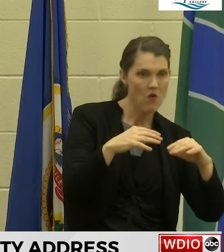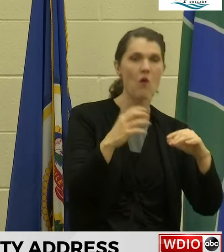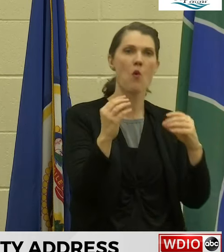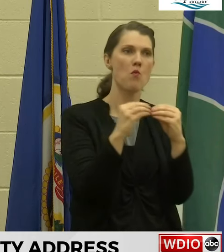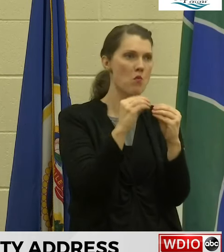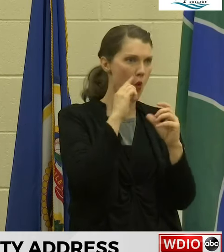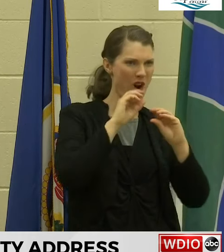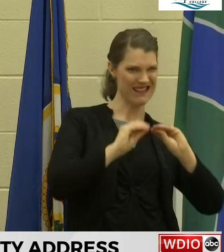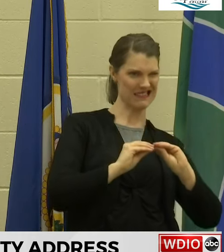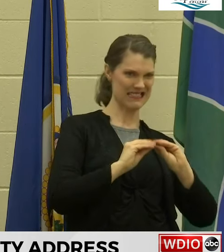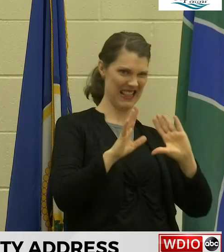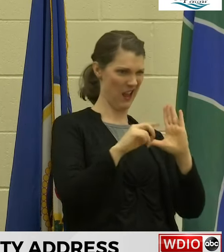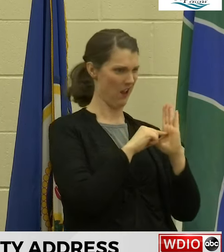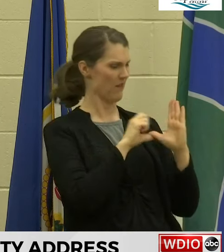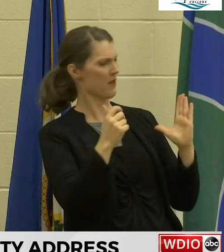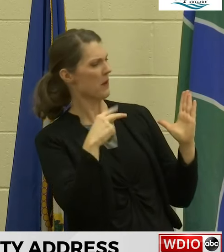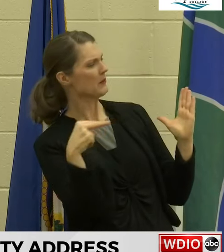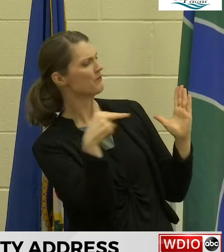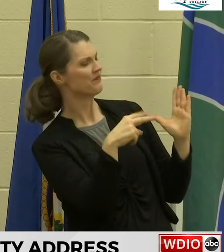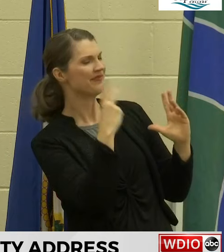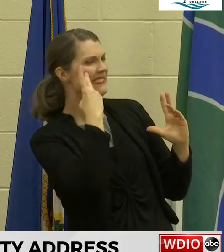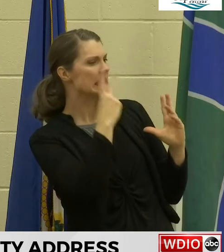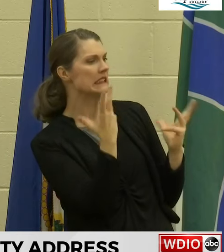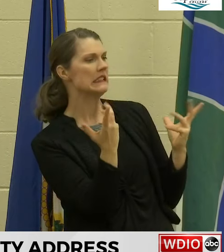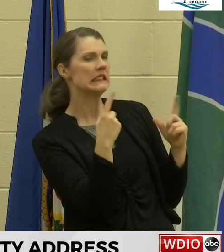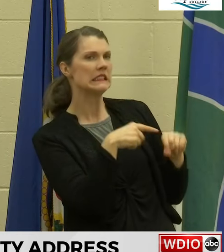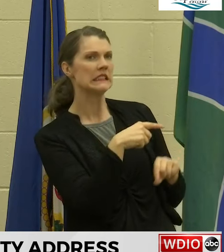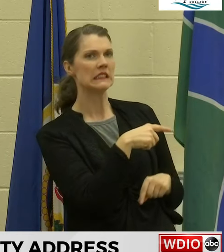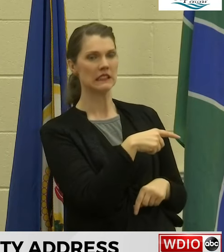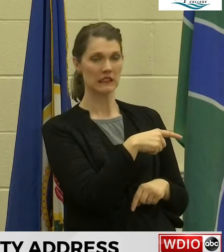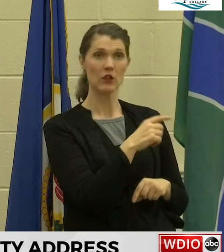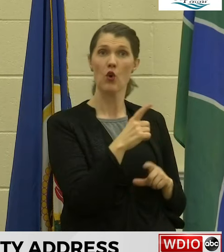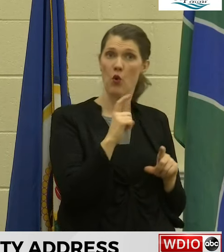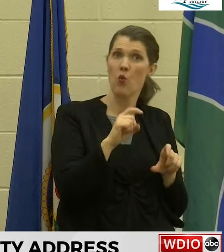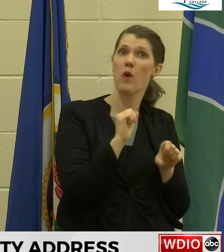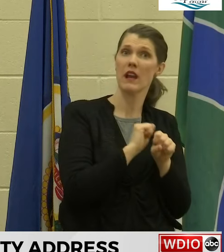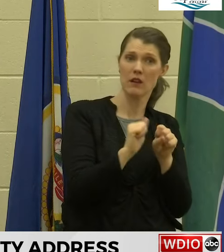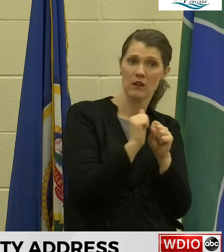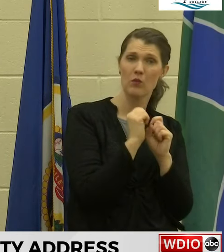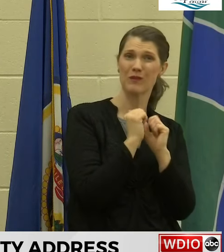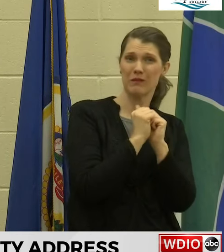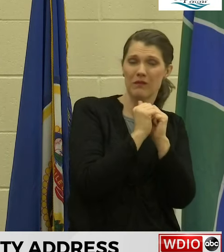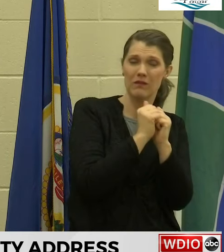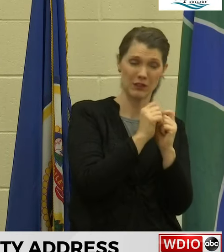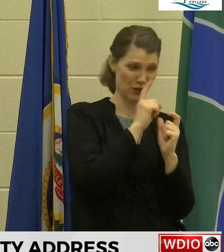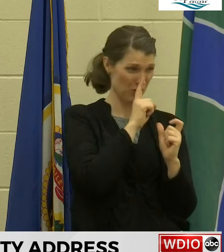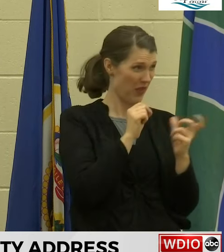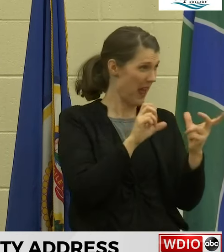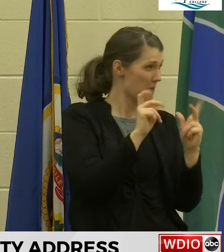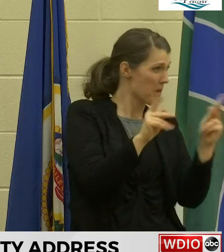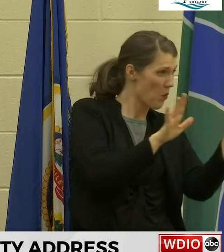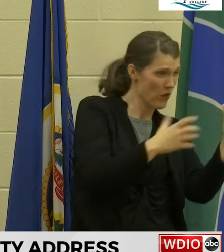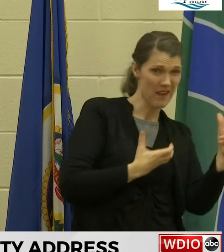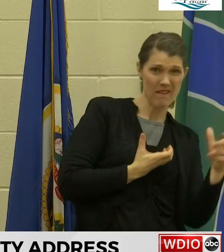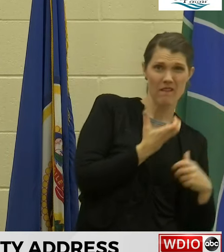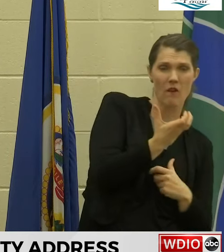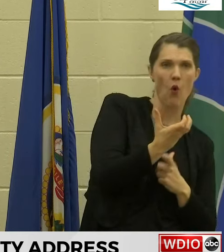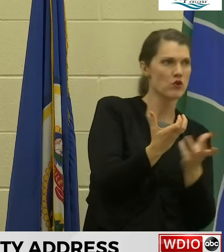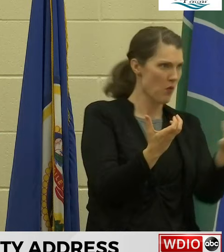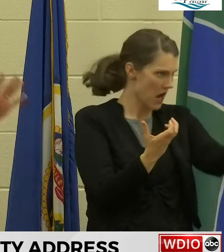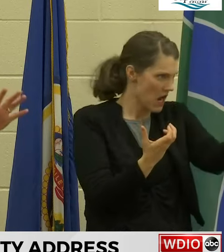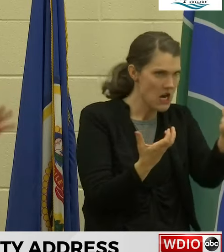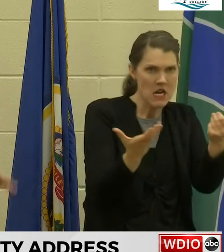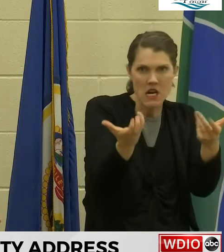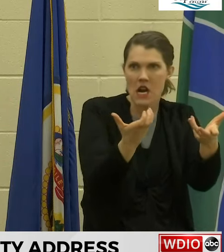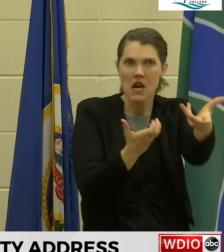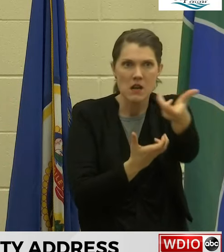more transparent. We have worked to listen and to include more voices and ideas. We've